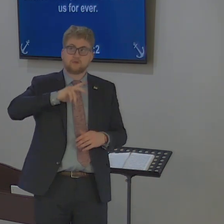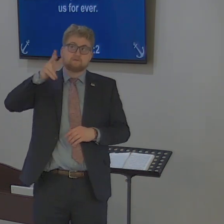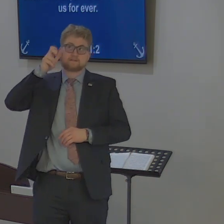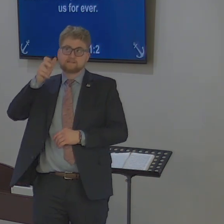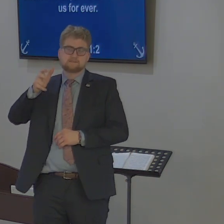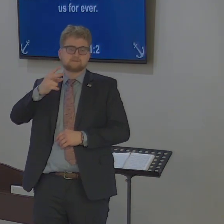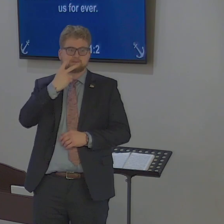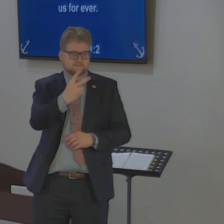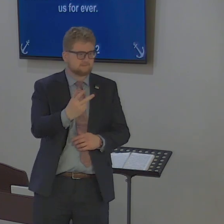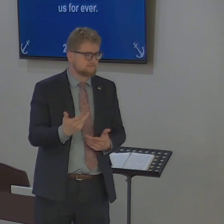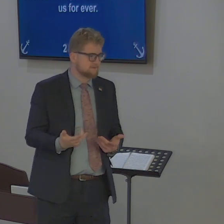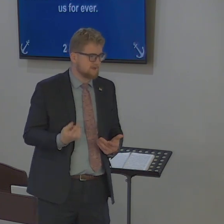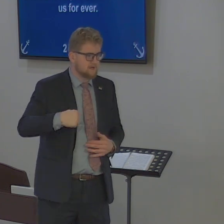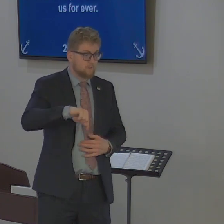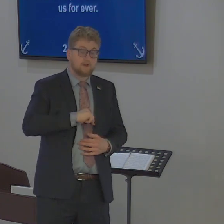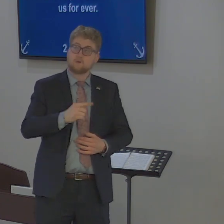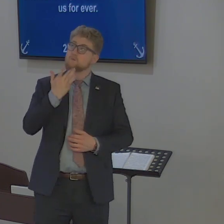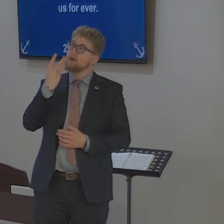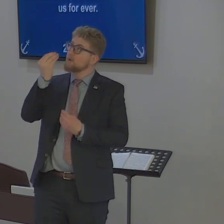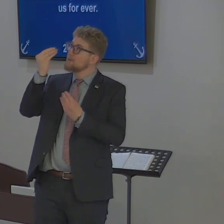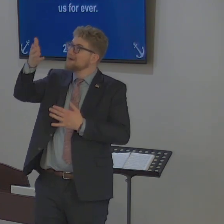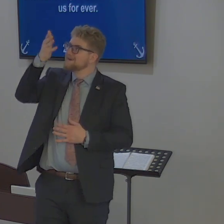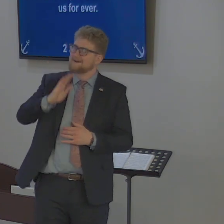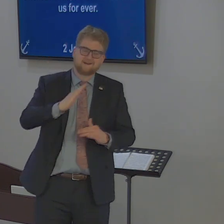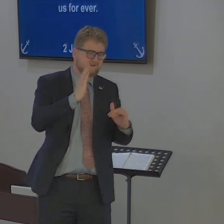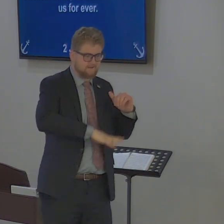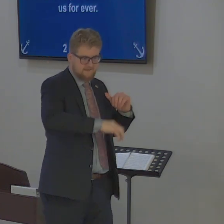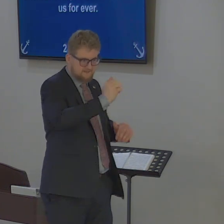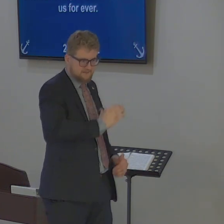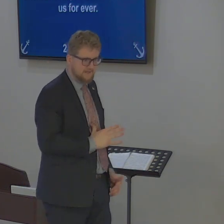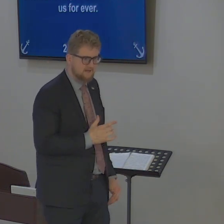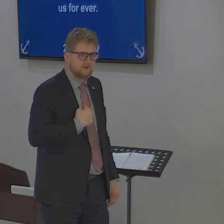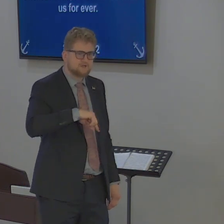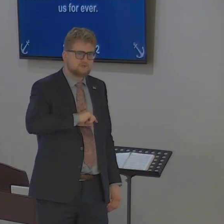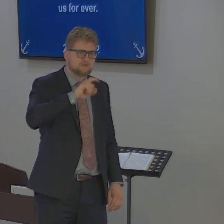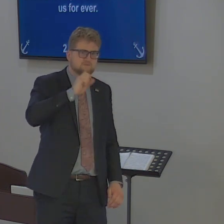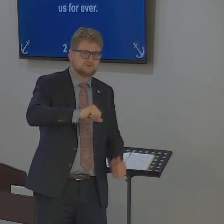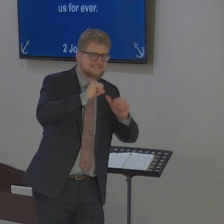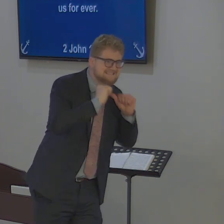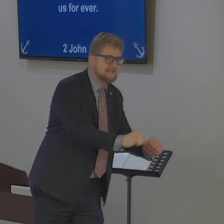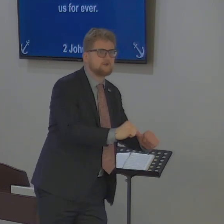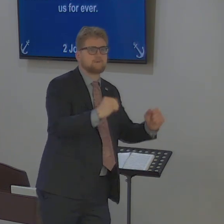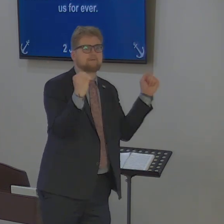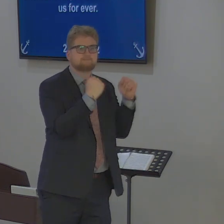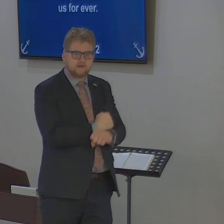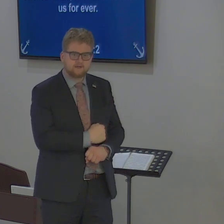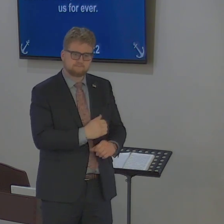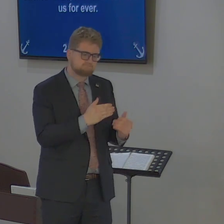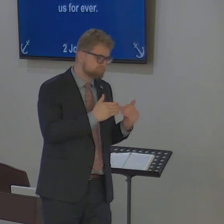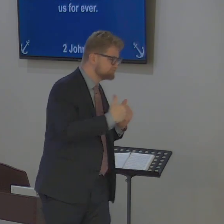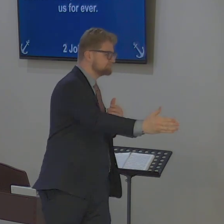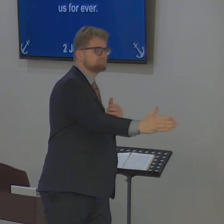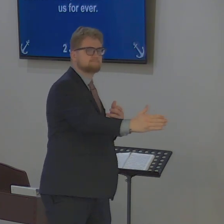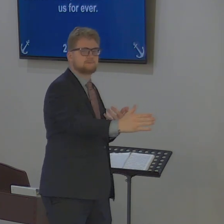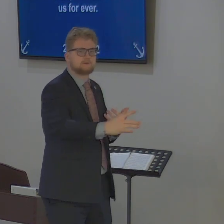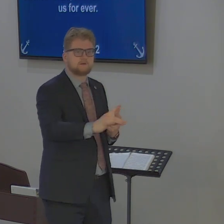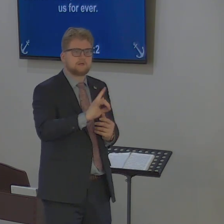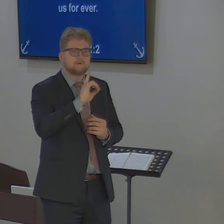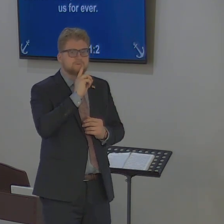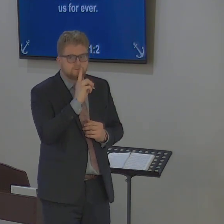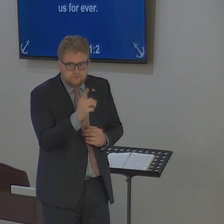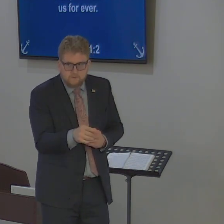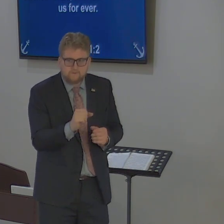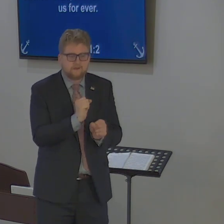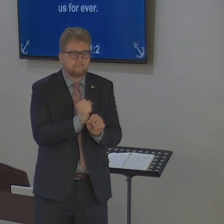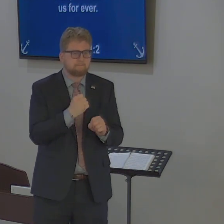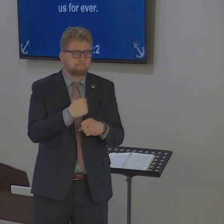God than man. So we're to continue this fight and moving it forward. Why is that? Because truth makes changes